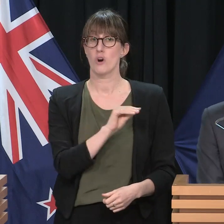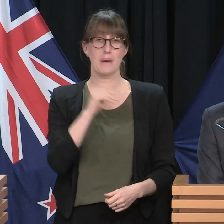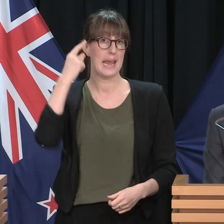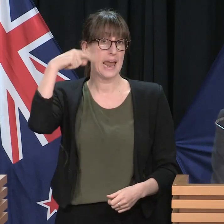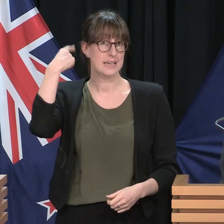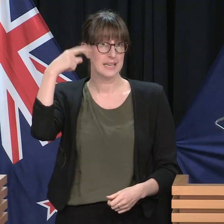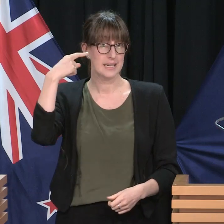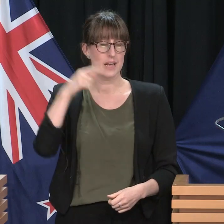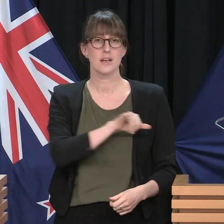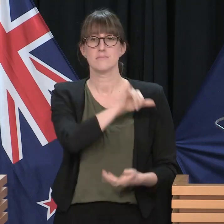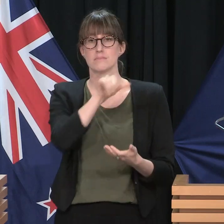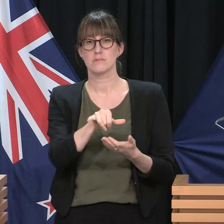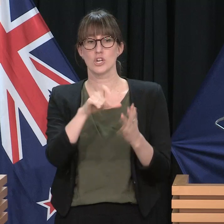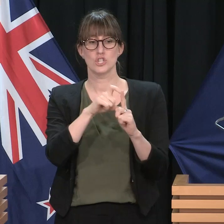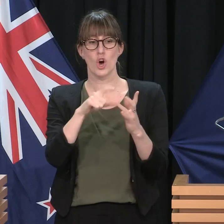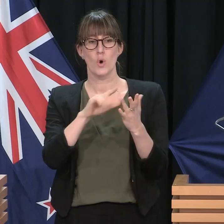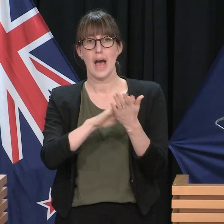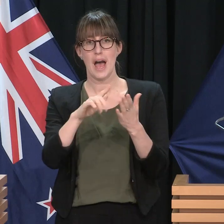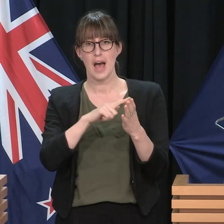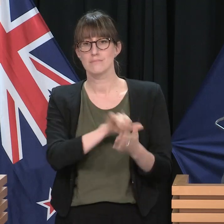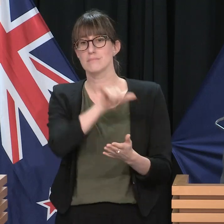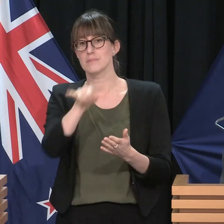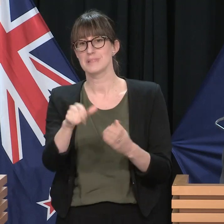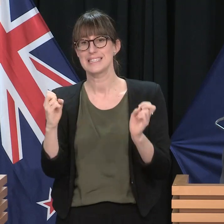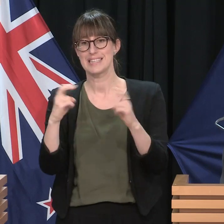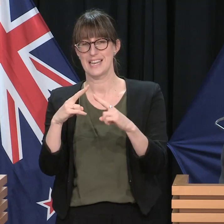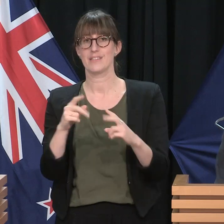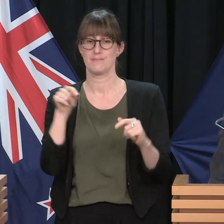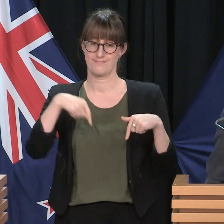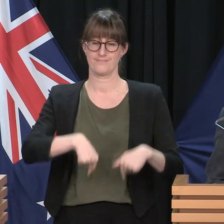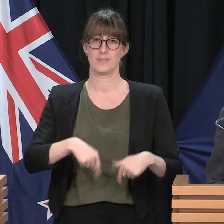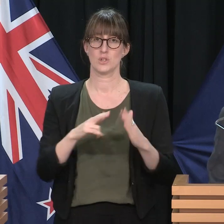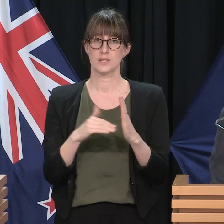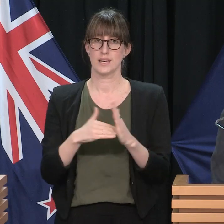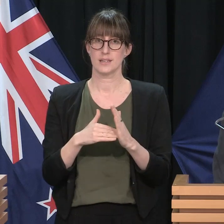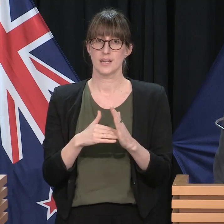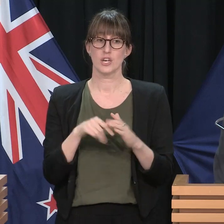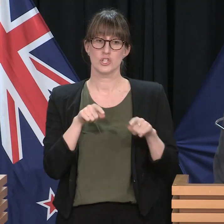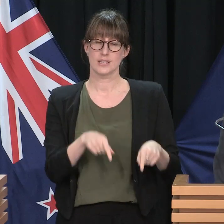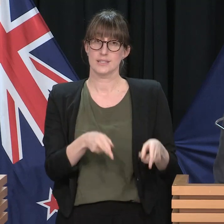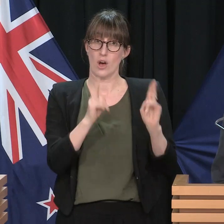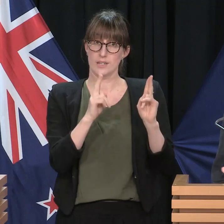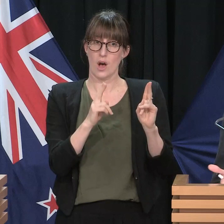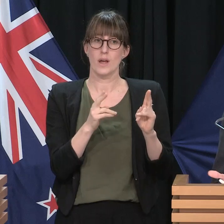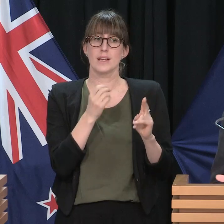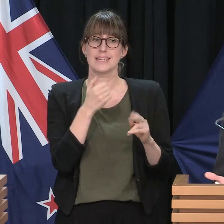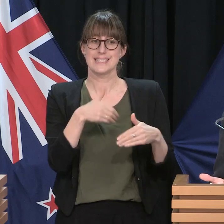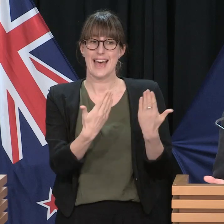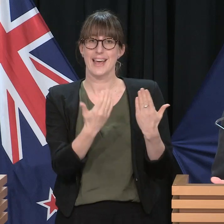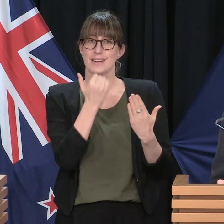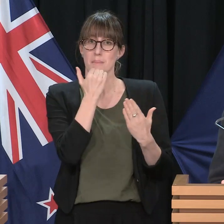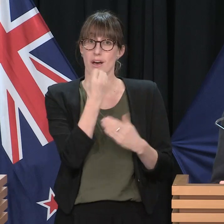at the Novotel Ellerslie, tested positive at the routine day 3 testing, and is now in the quarantine facility in